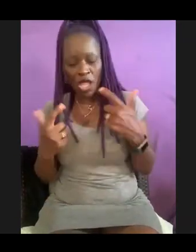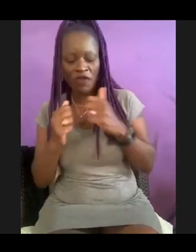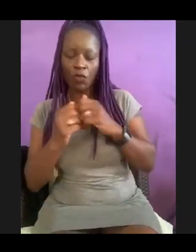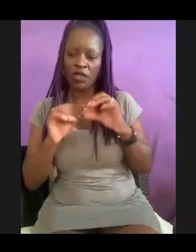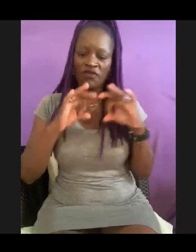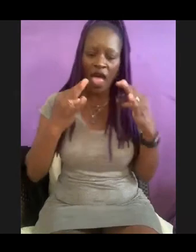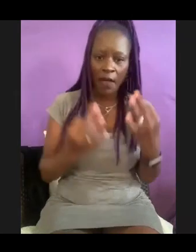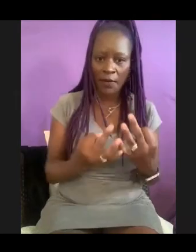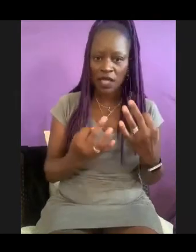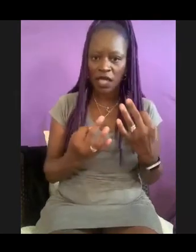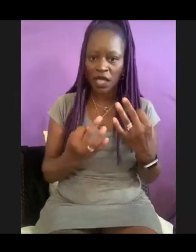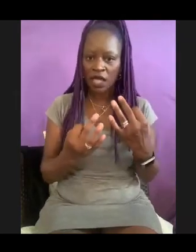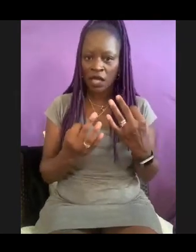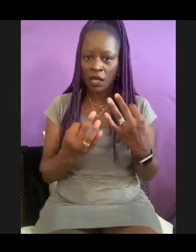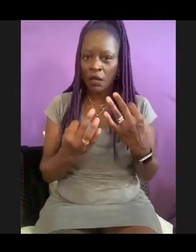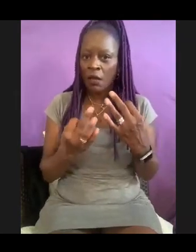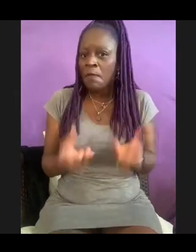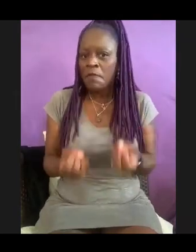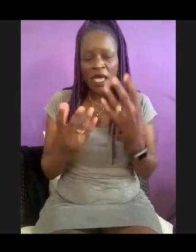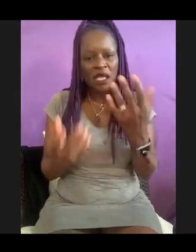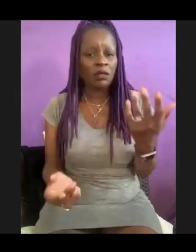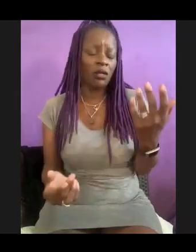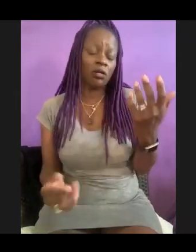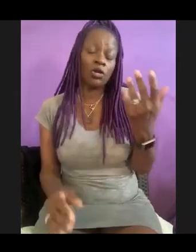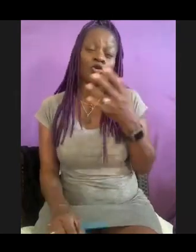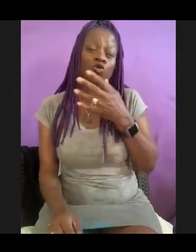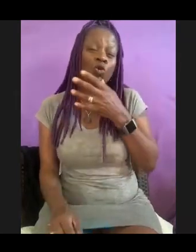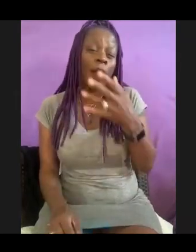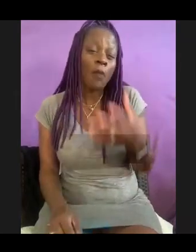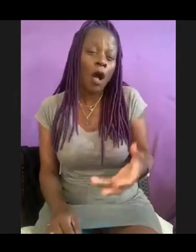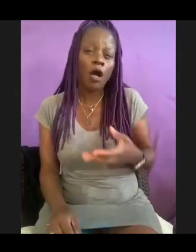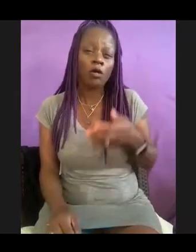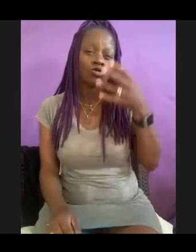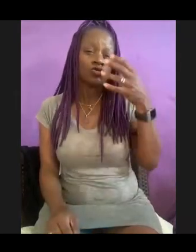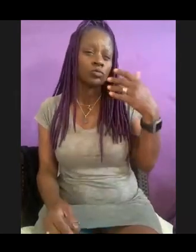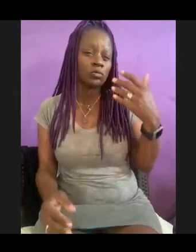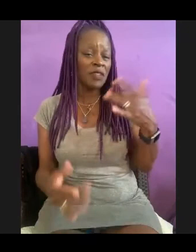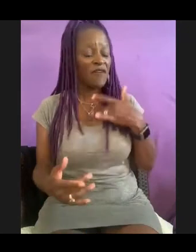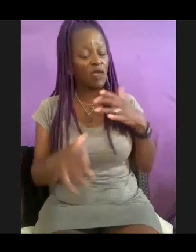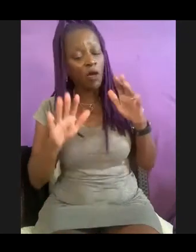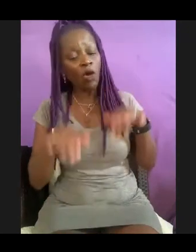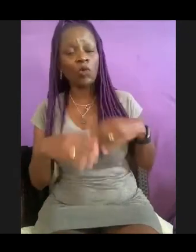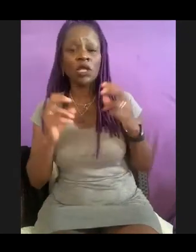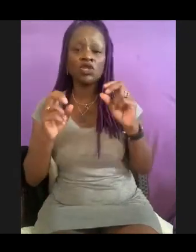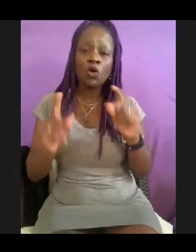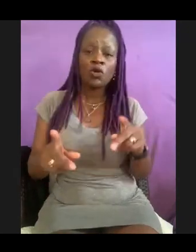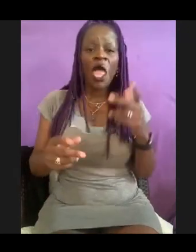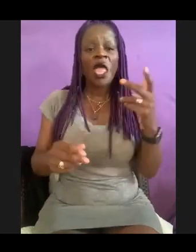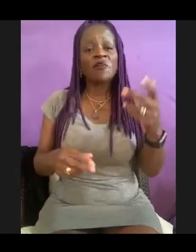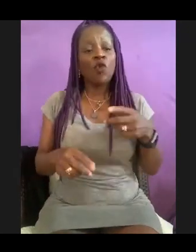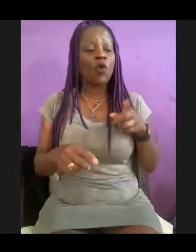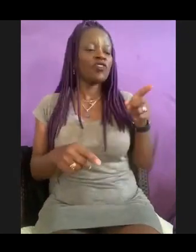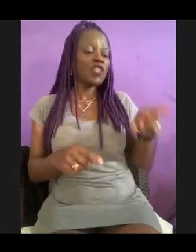members, most of whom are grandmothers, who think it's okay for their loved ones to go to a day program and